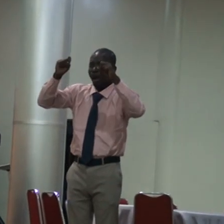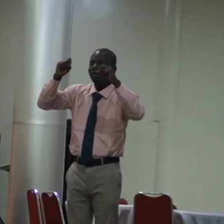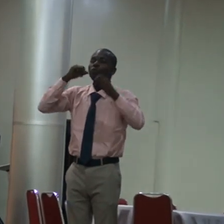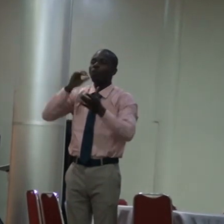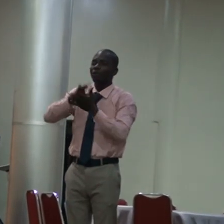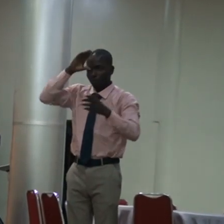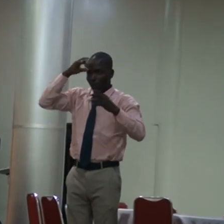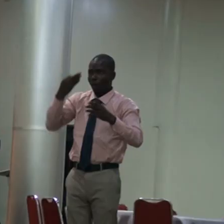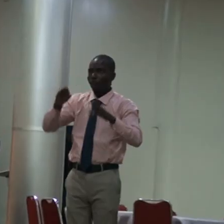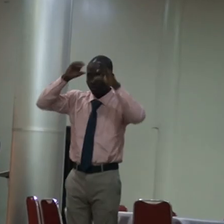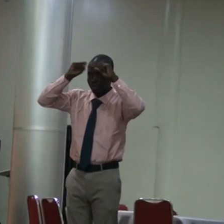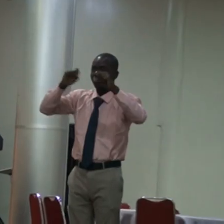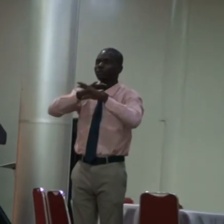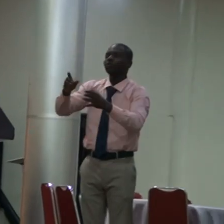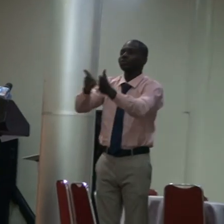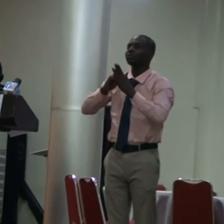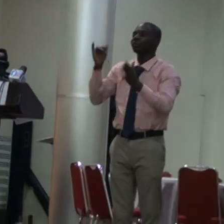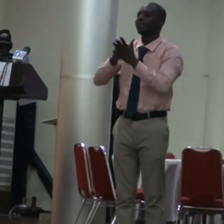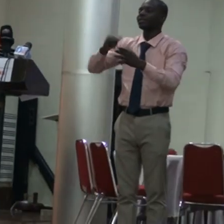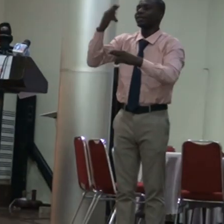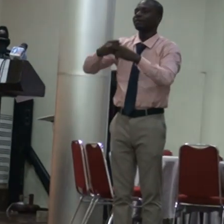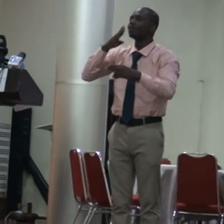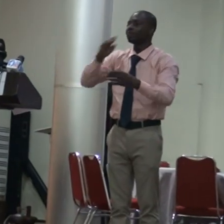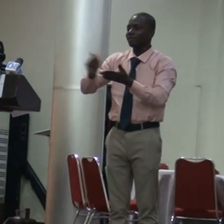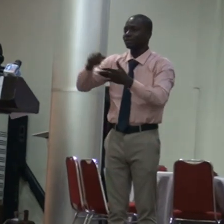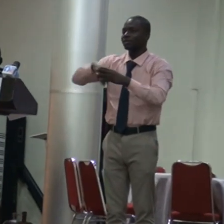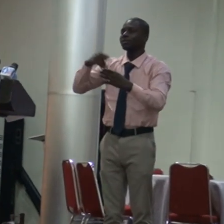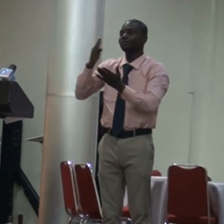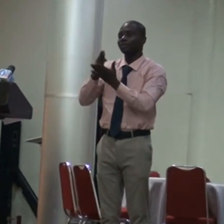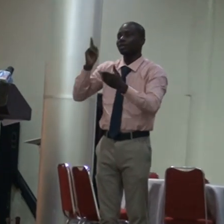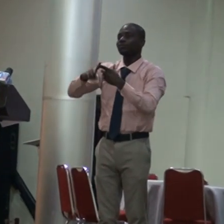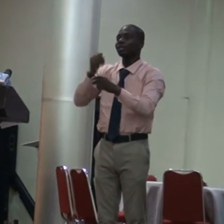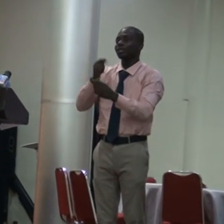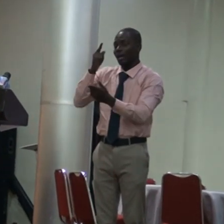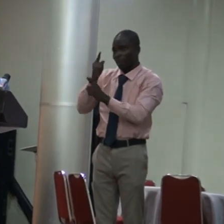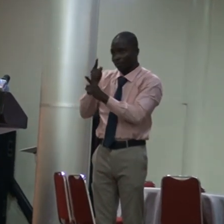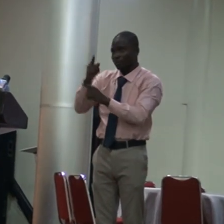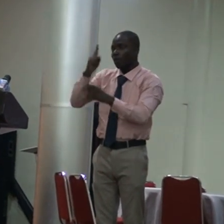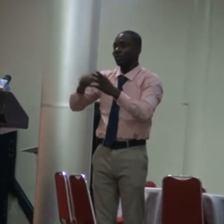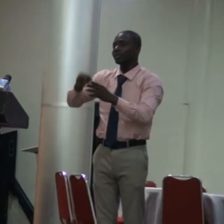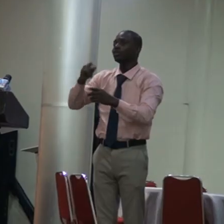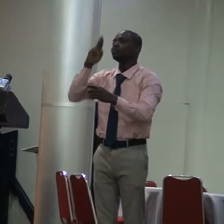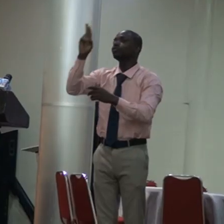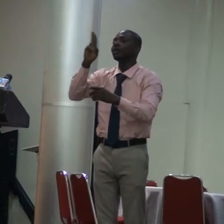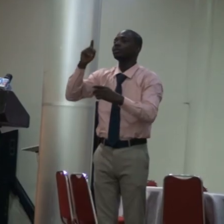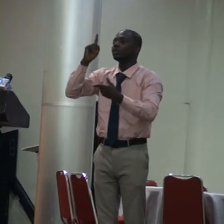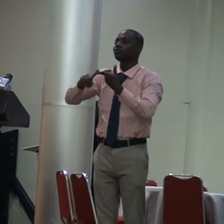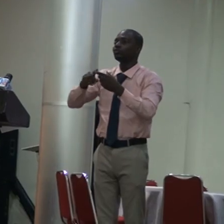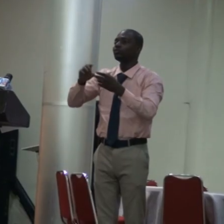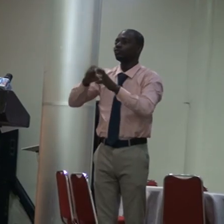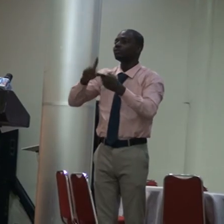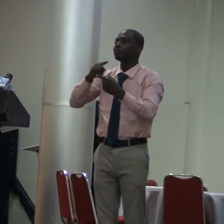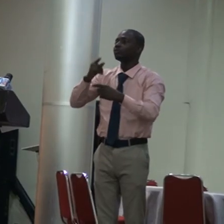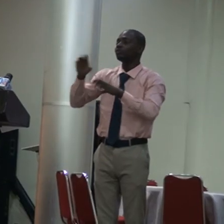presidents don't usually demand that their name be written into the budget to get appropriation. What they usually do is to call a